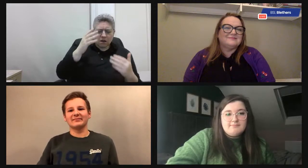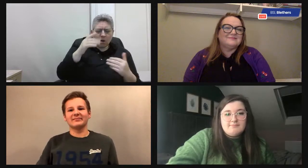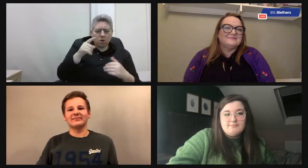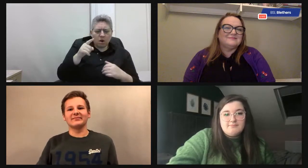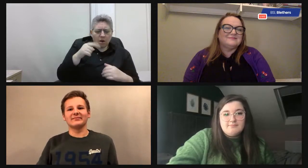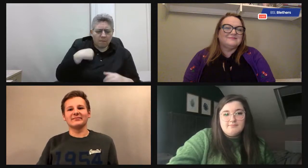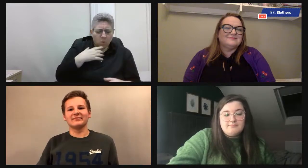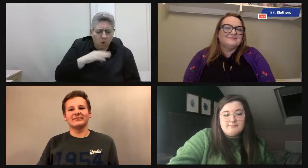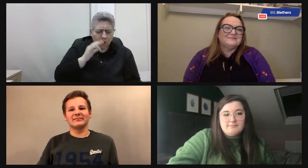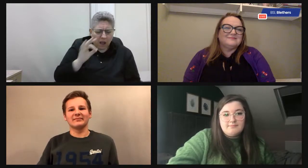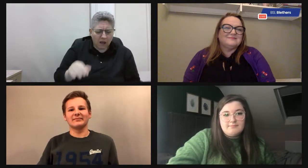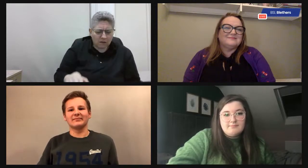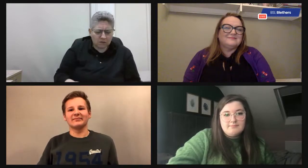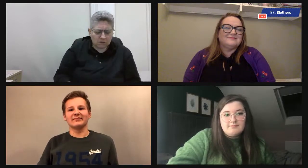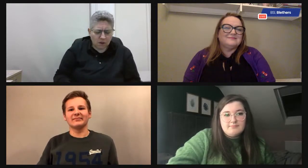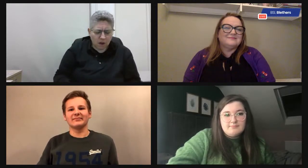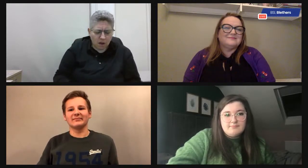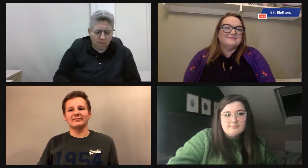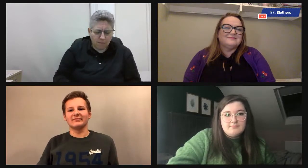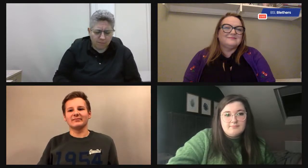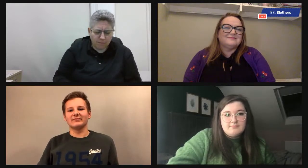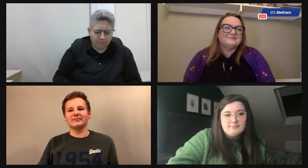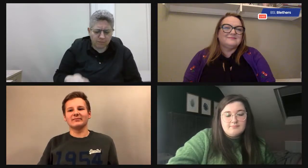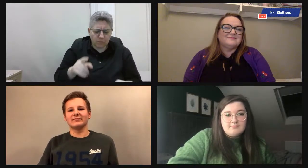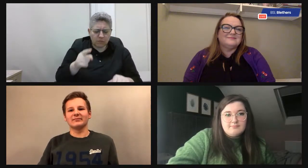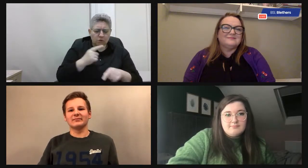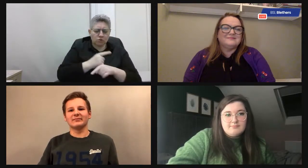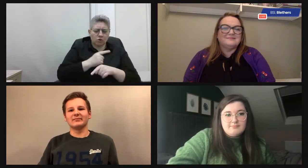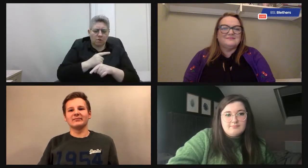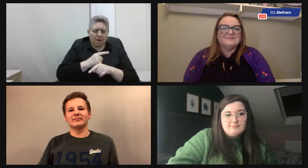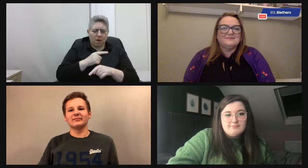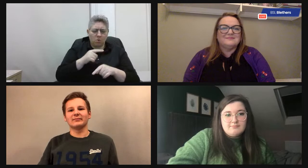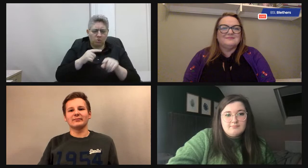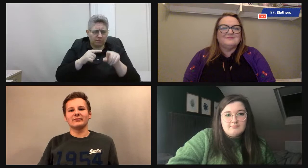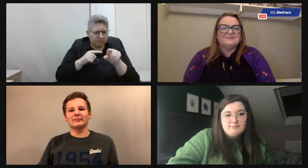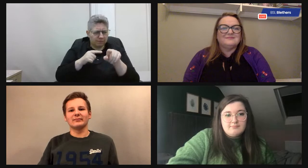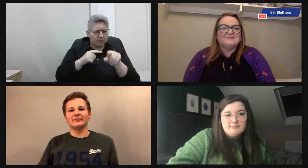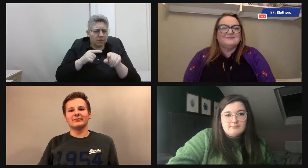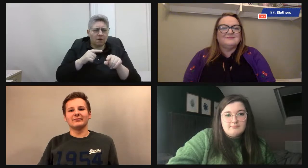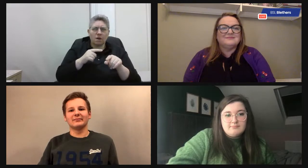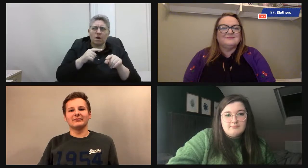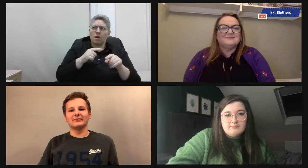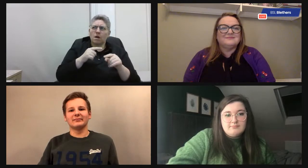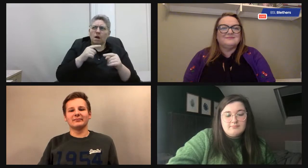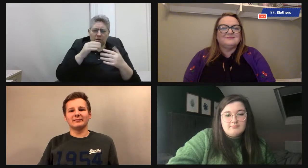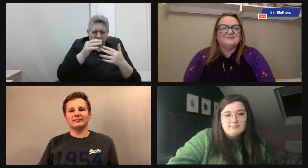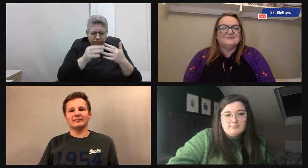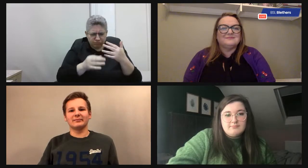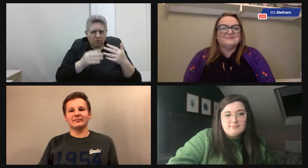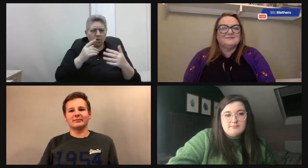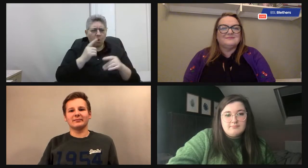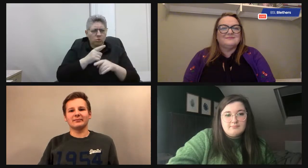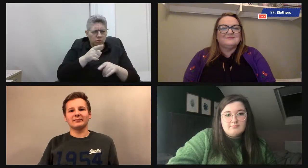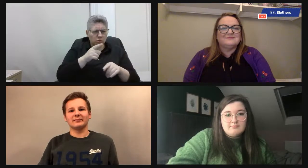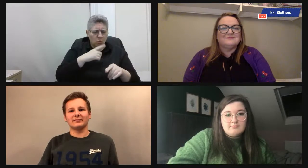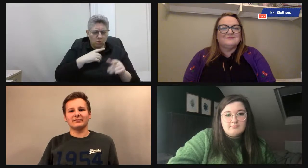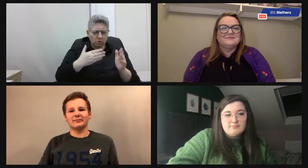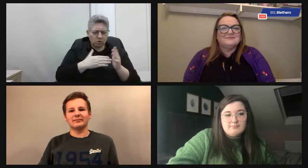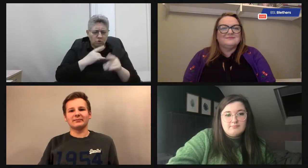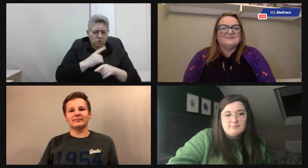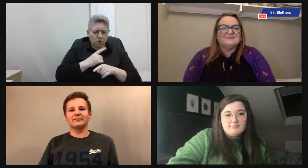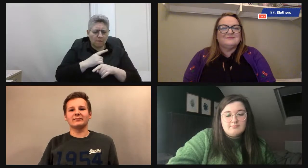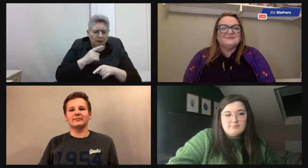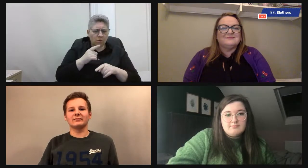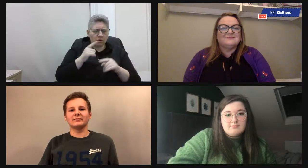more services and outreach to those isolated people in rural areas. Thanks for that, Kristers. Okay, I'd like to talk now